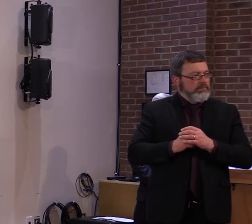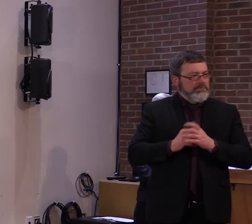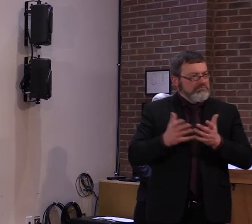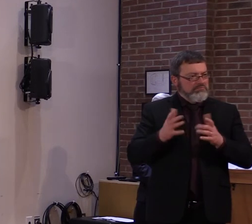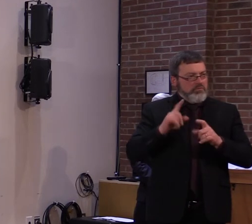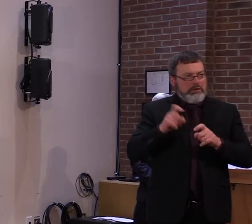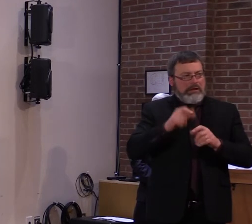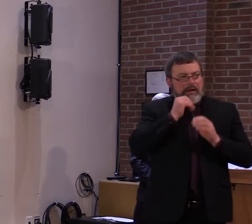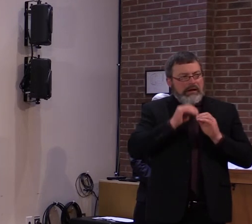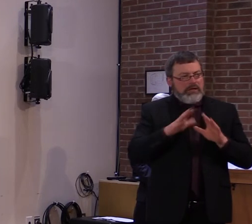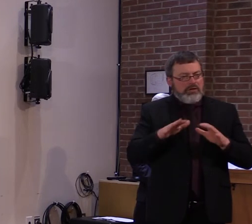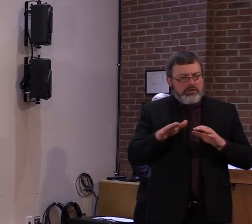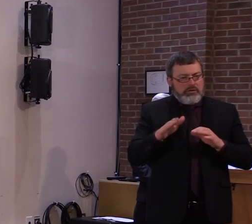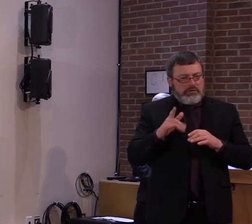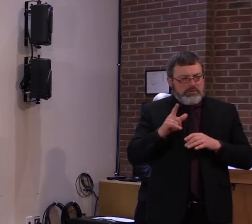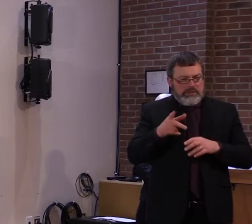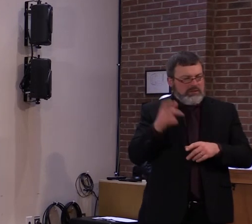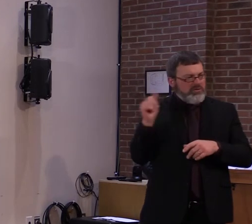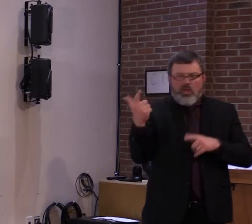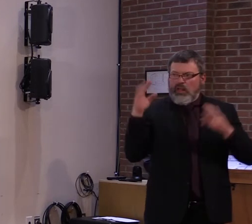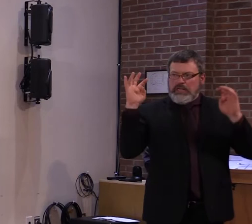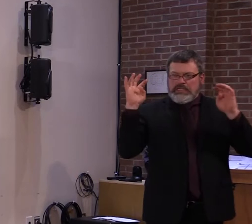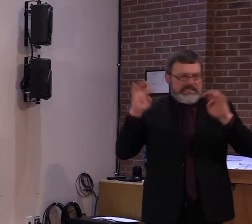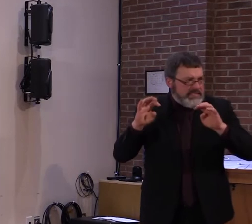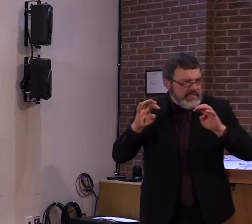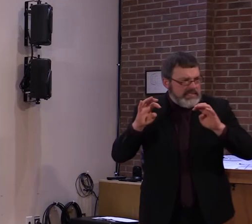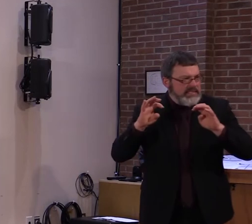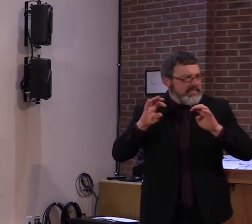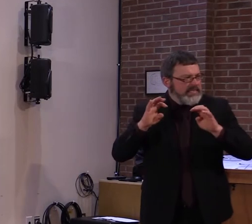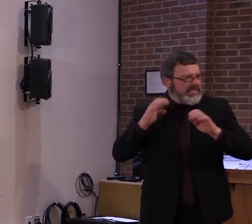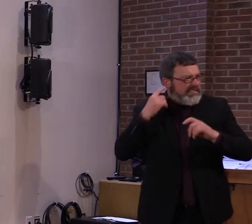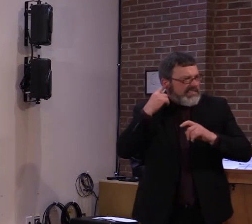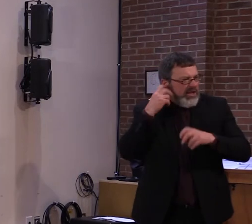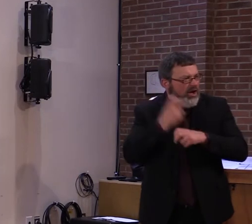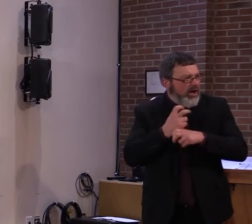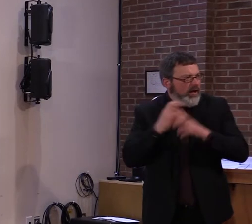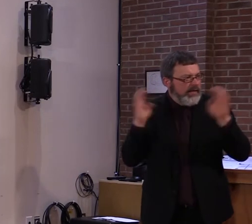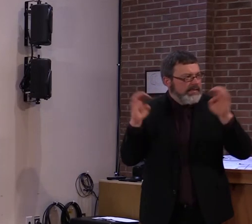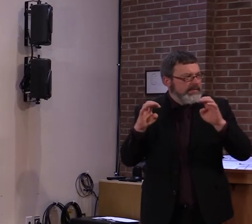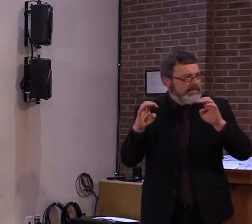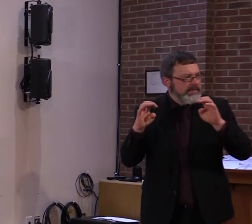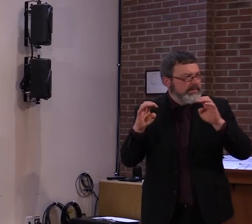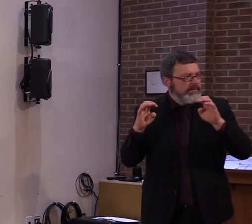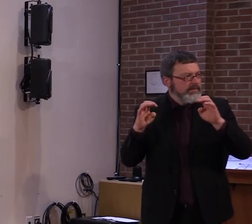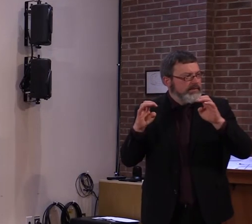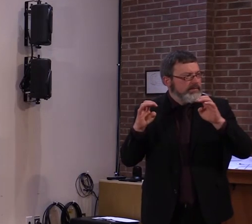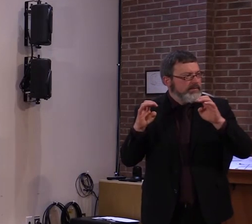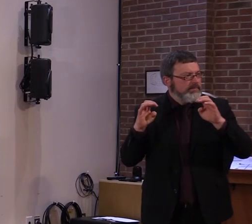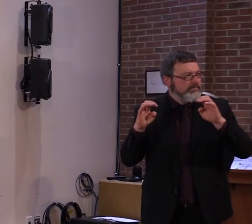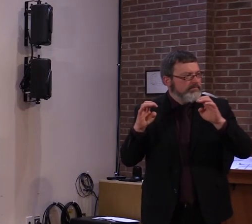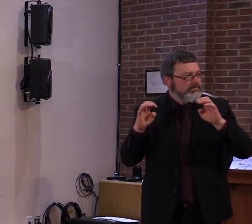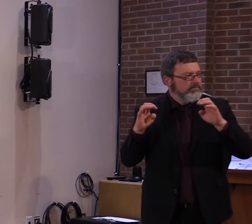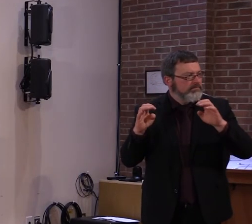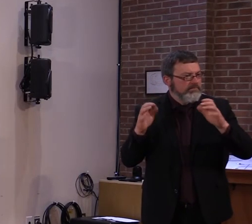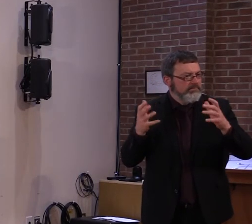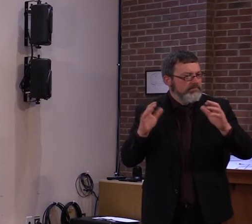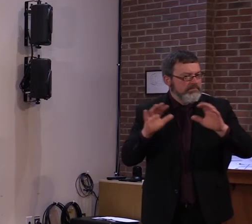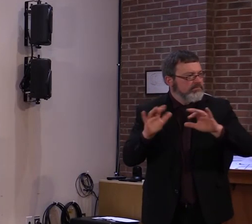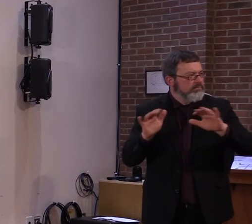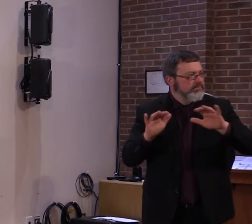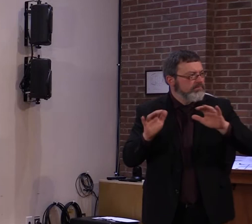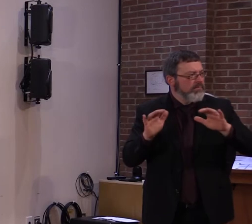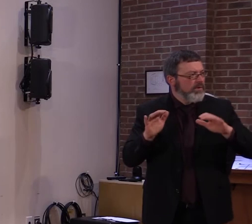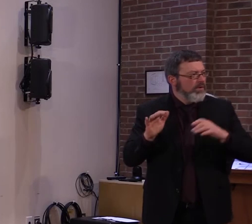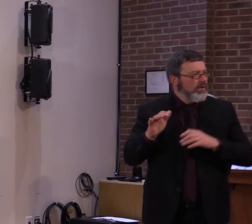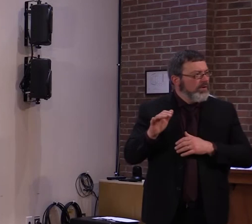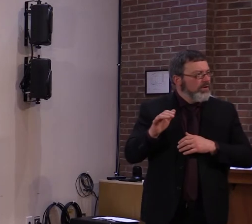happen if a medical staff member, if there's a surge of medical staff members who get sick? And we're also hearing from